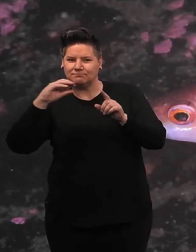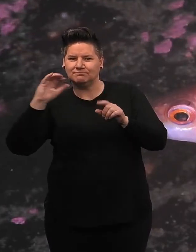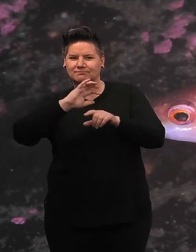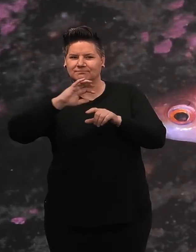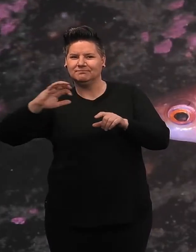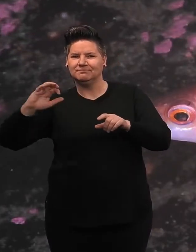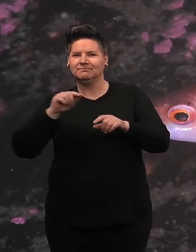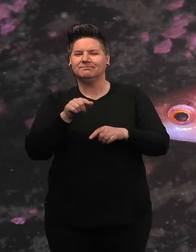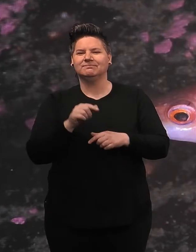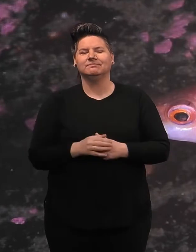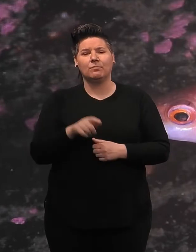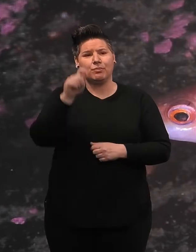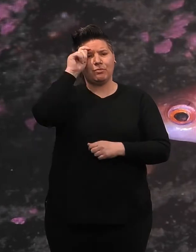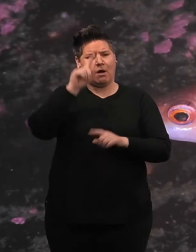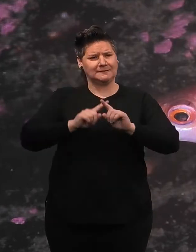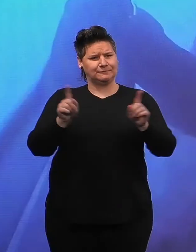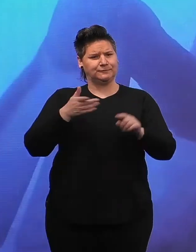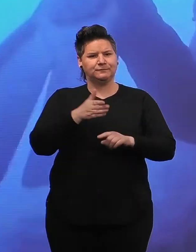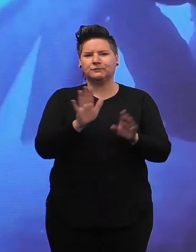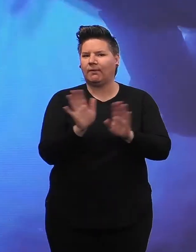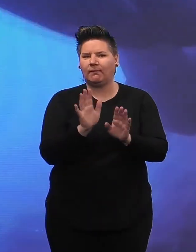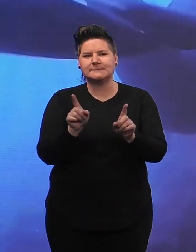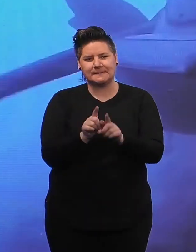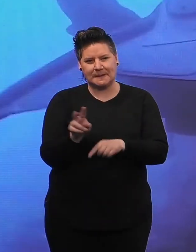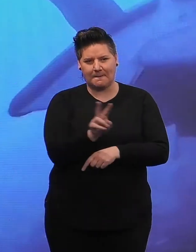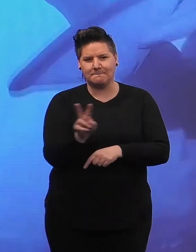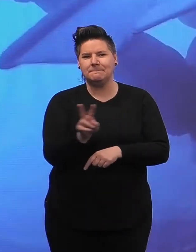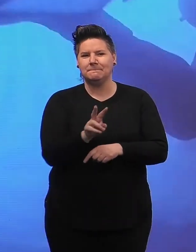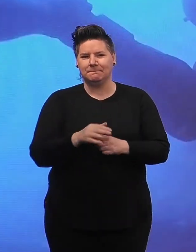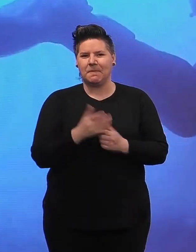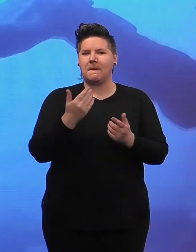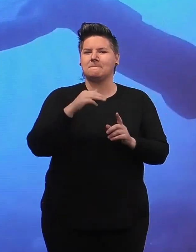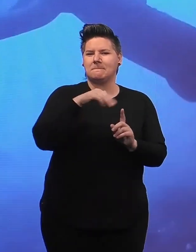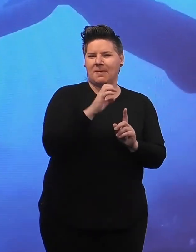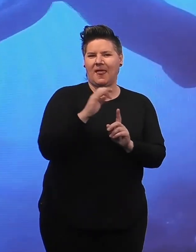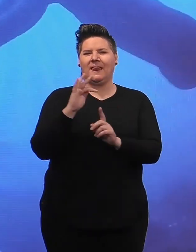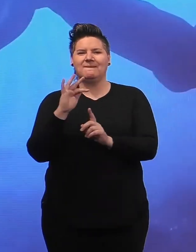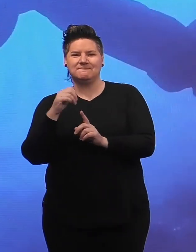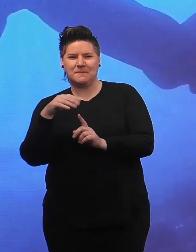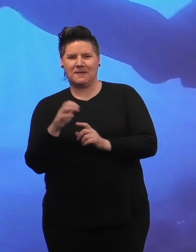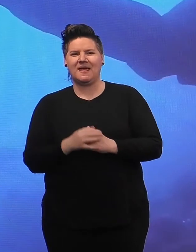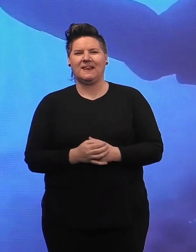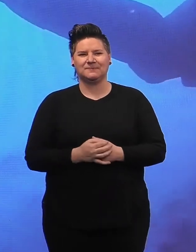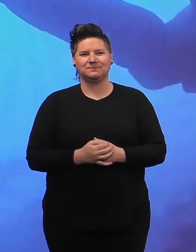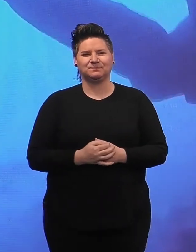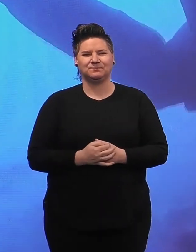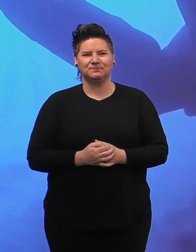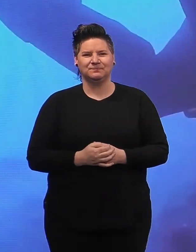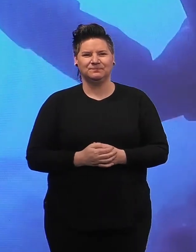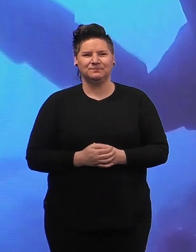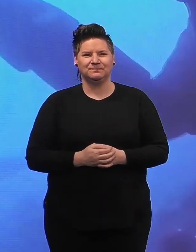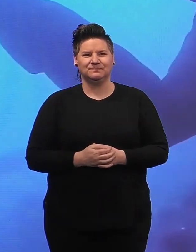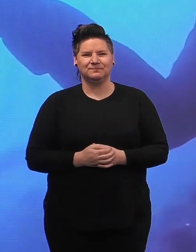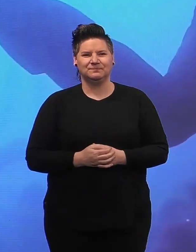And originally they thought it was a different sort of fish altogether, but it's just the female of that cuckoo wrasse.